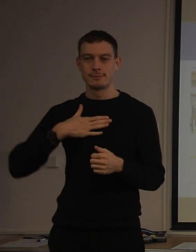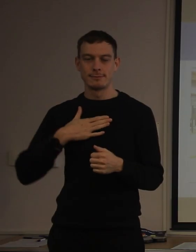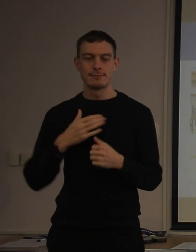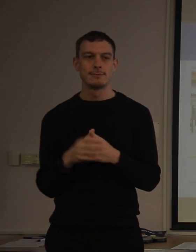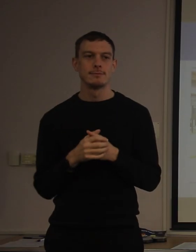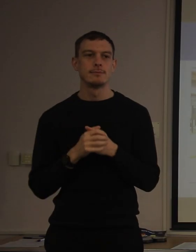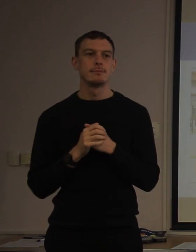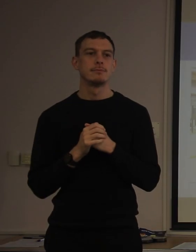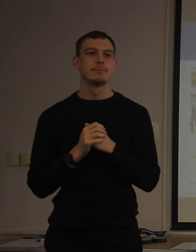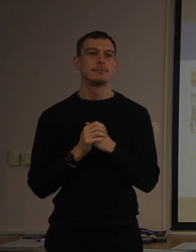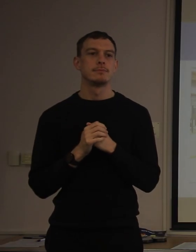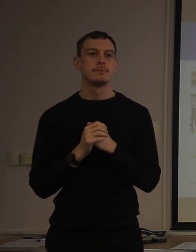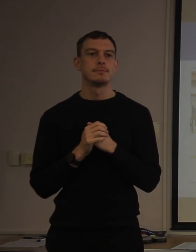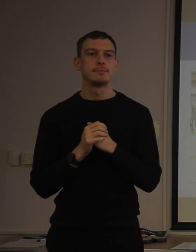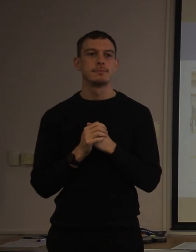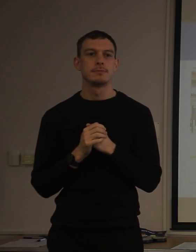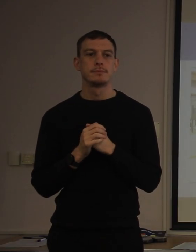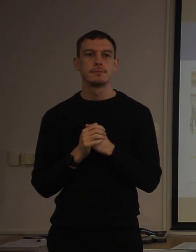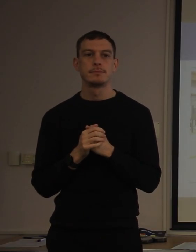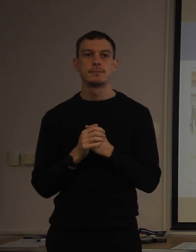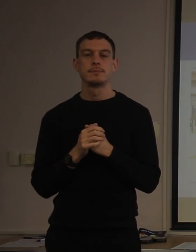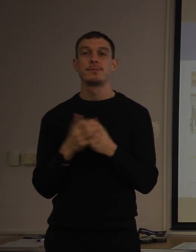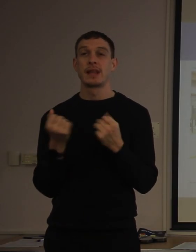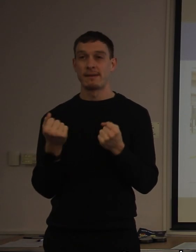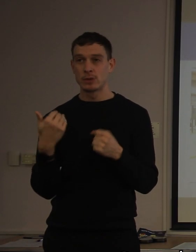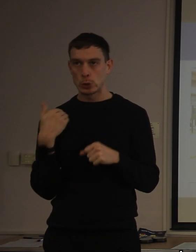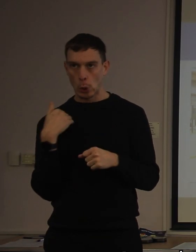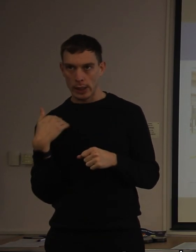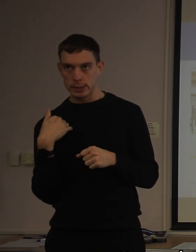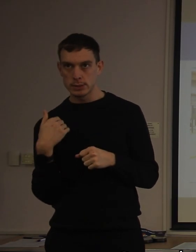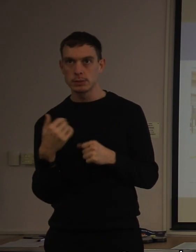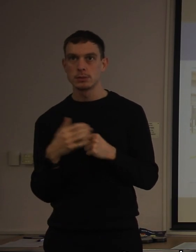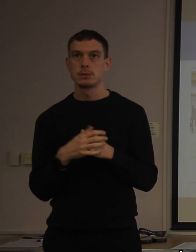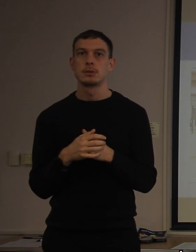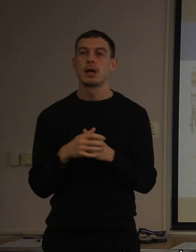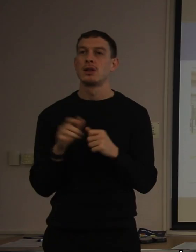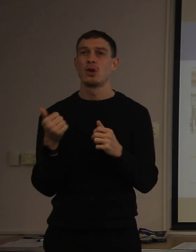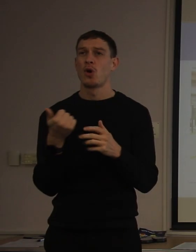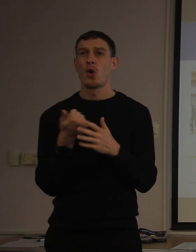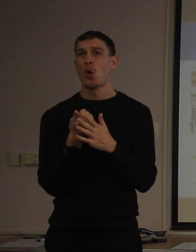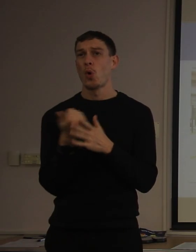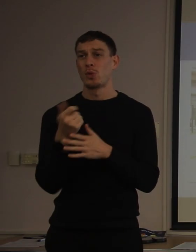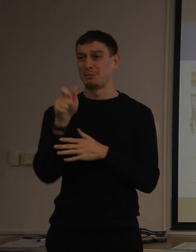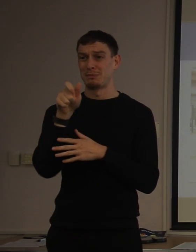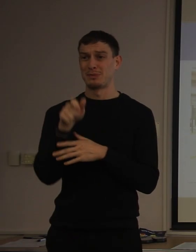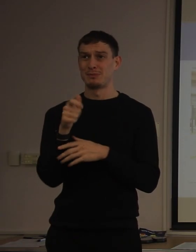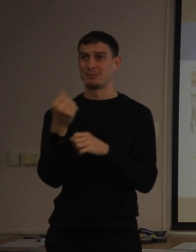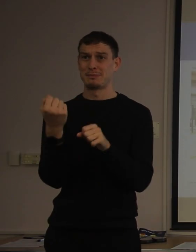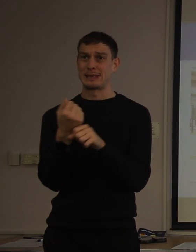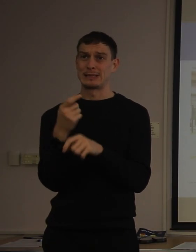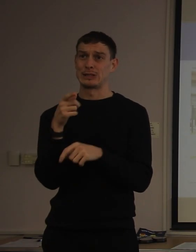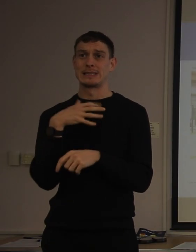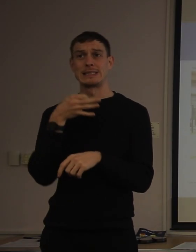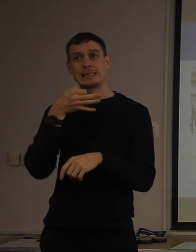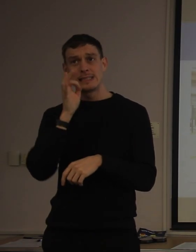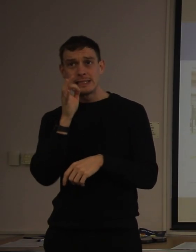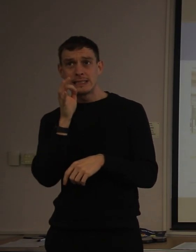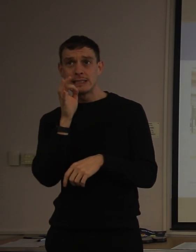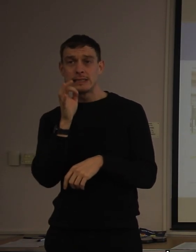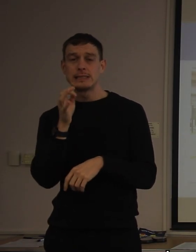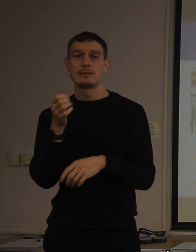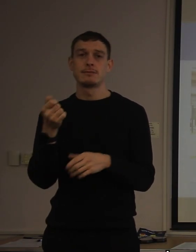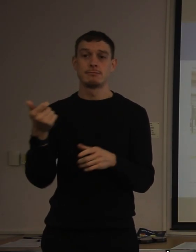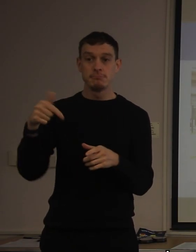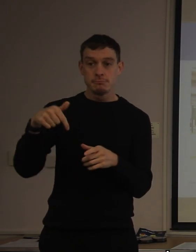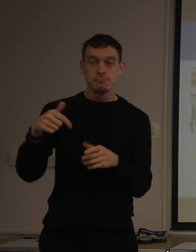And yeah, we do have a toilet. There is somebody will always make you a cup of tea if you want a cup of tea,